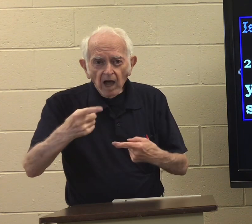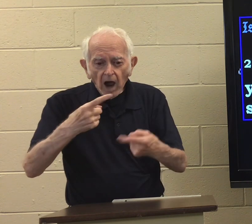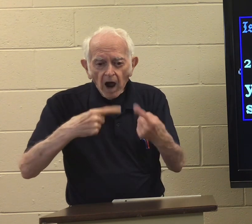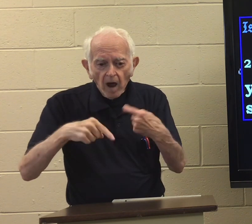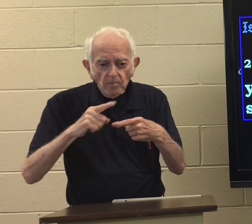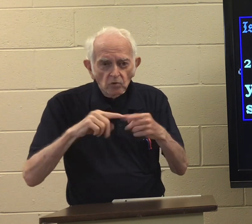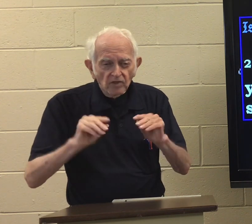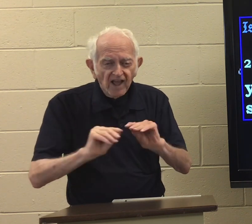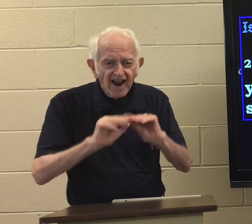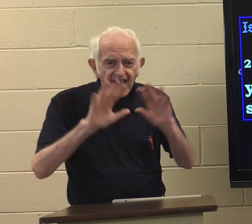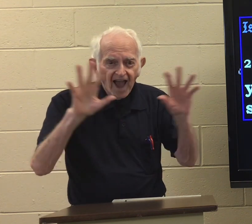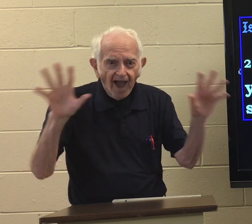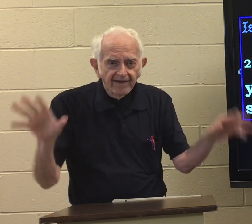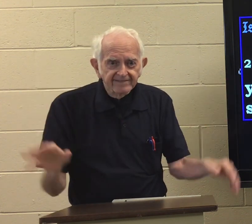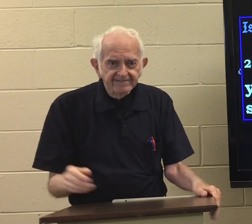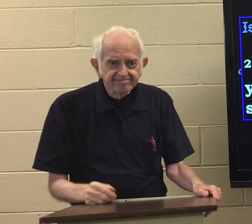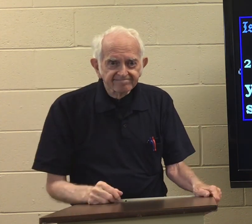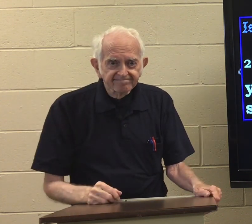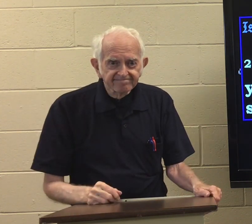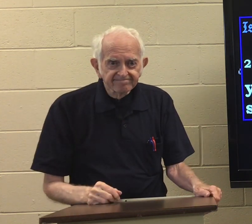and come to the light.